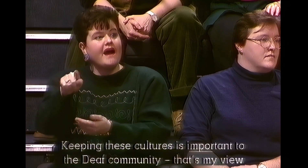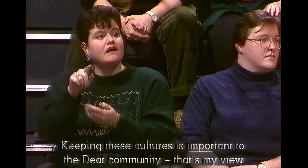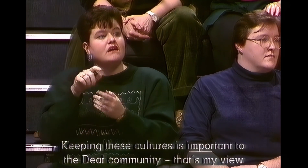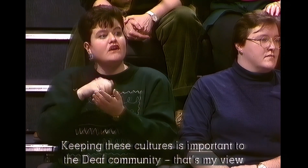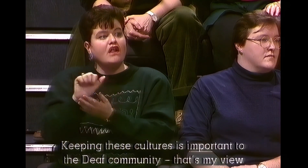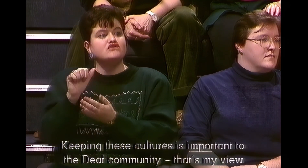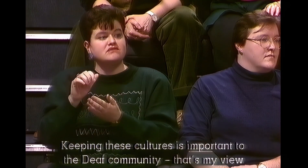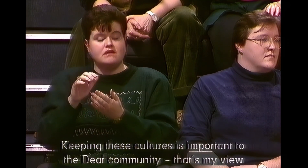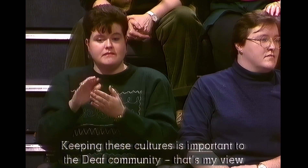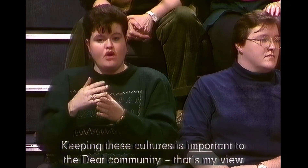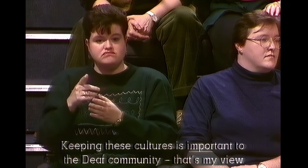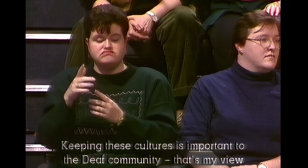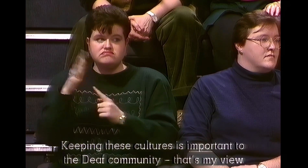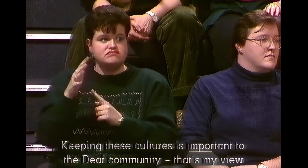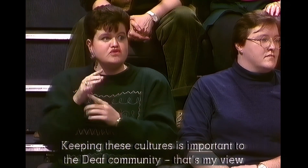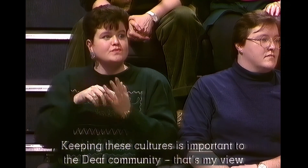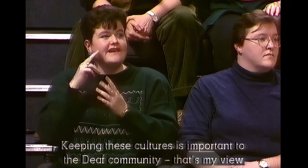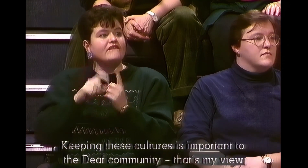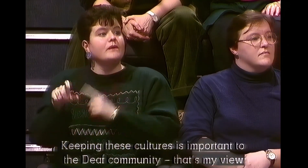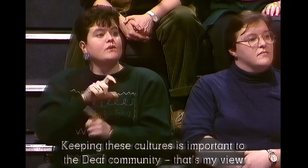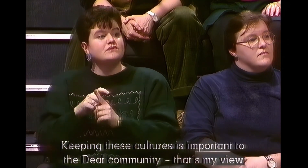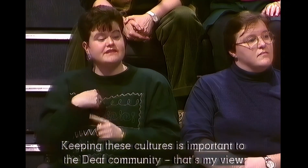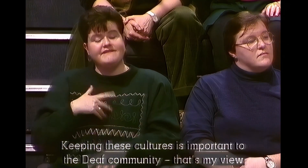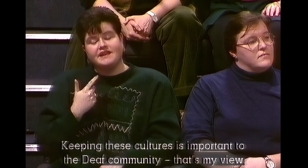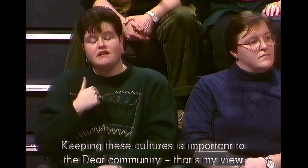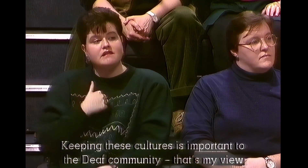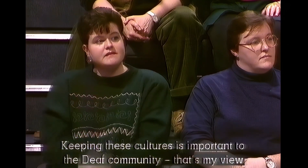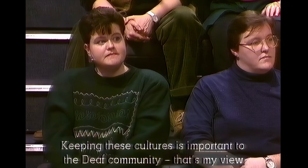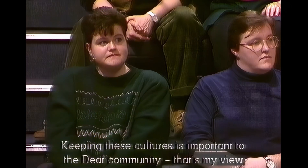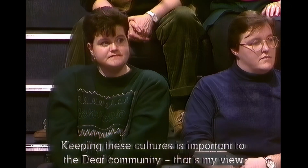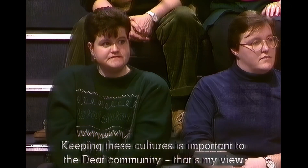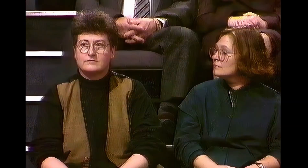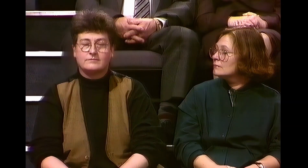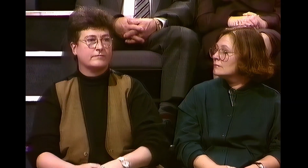these cultures is important to the deaf community. That's my view.